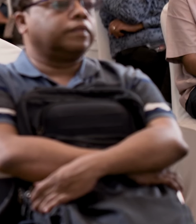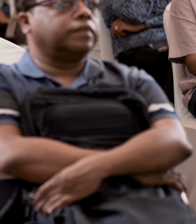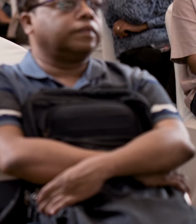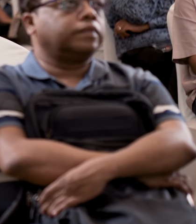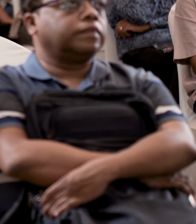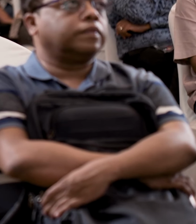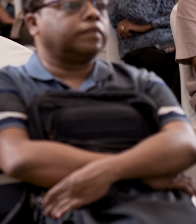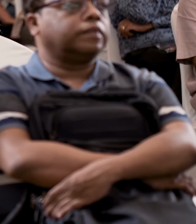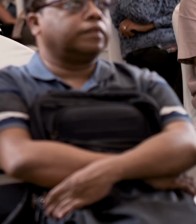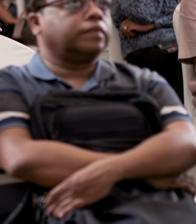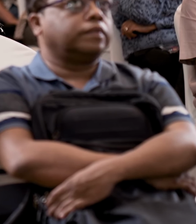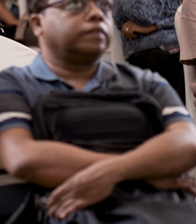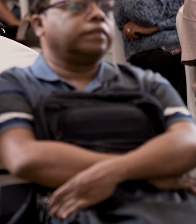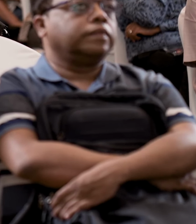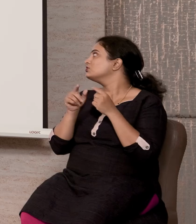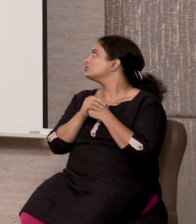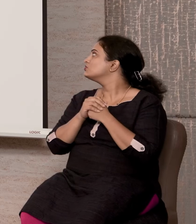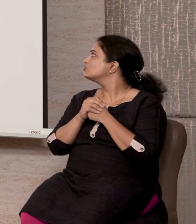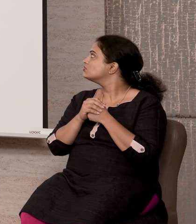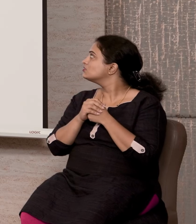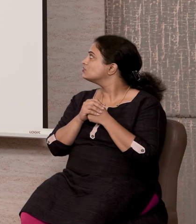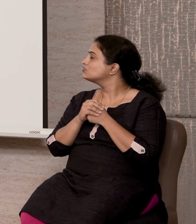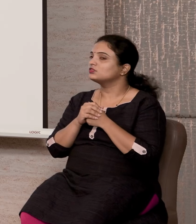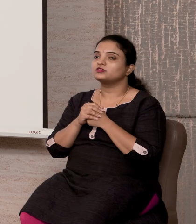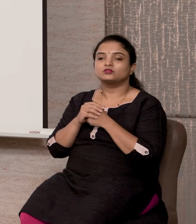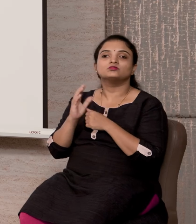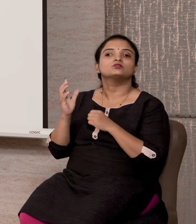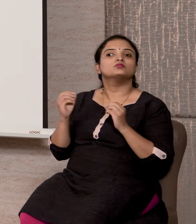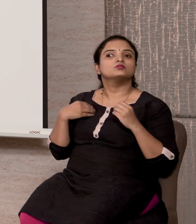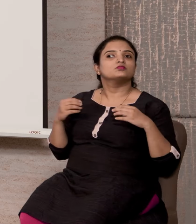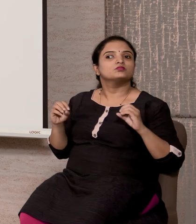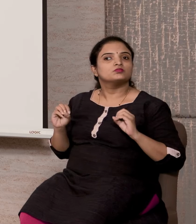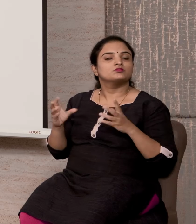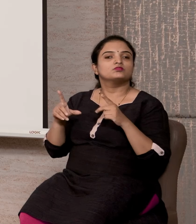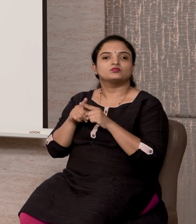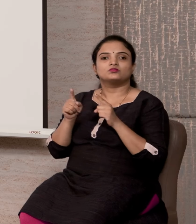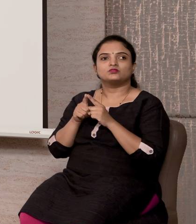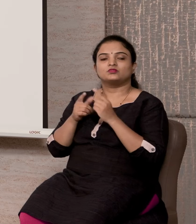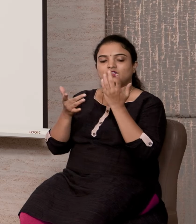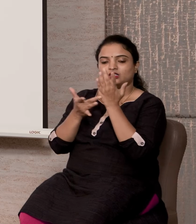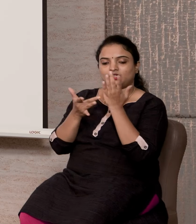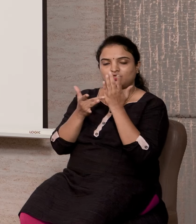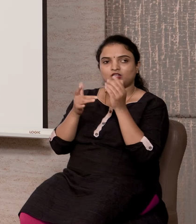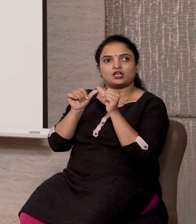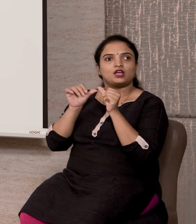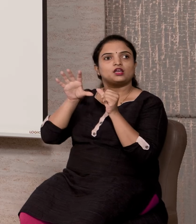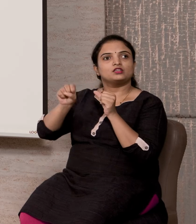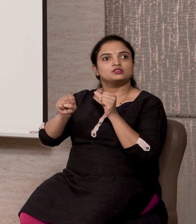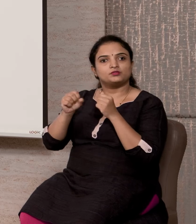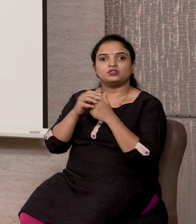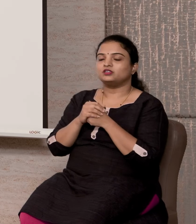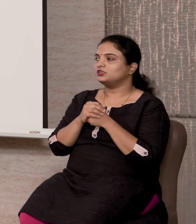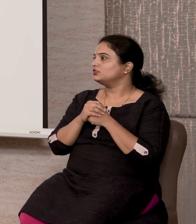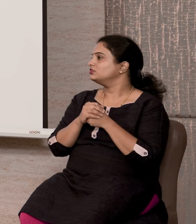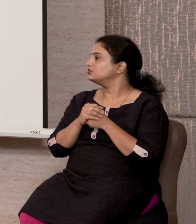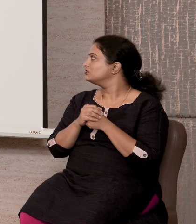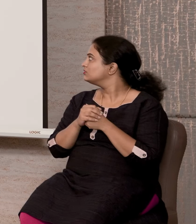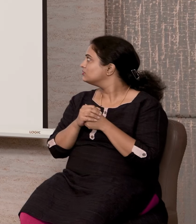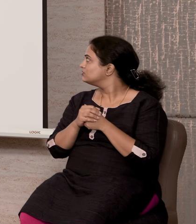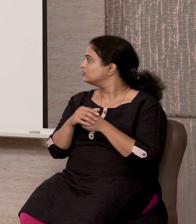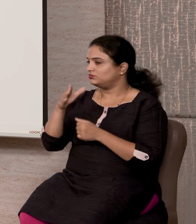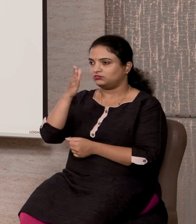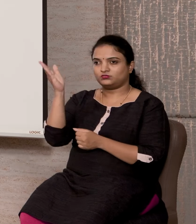in BITS Pilani. So first things first, our current status of digital accessibility, right? So all of